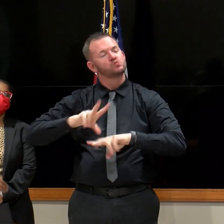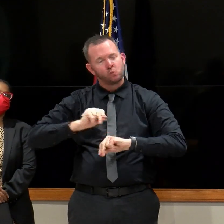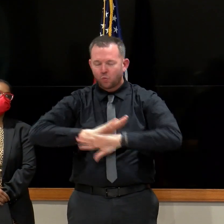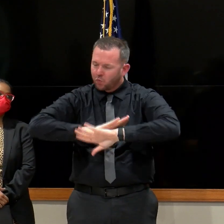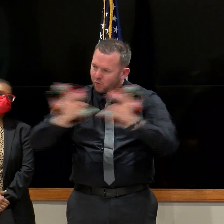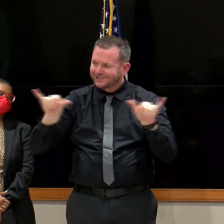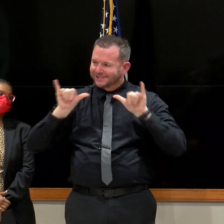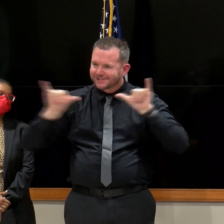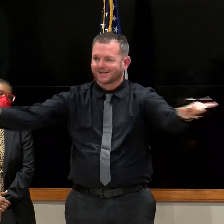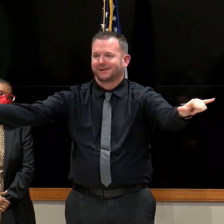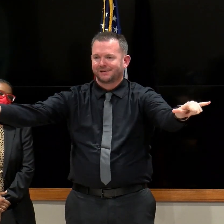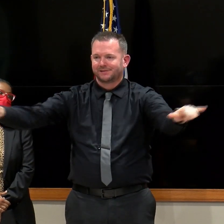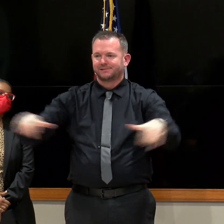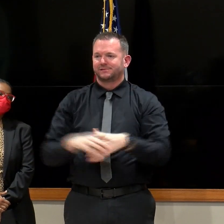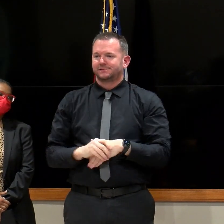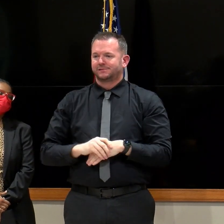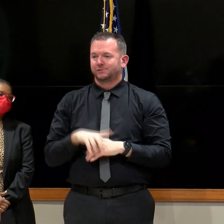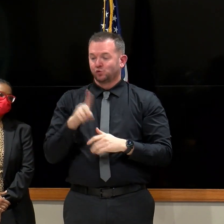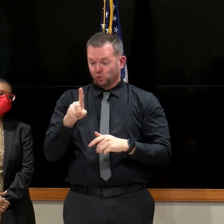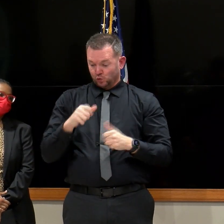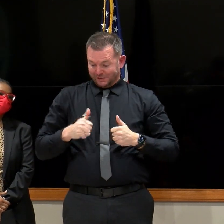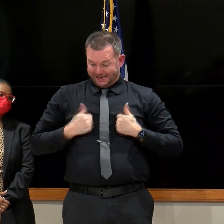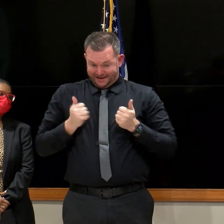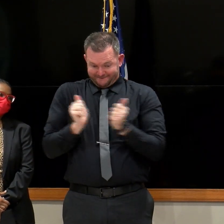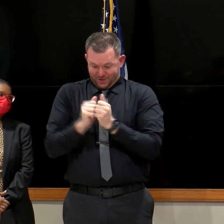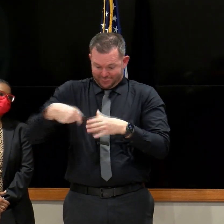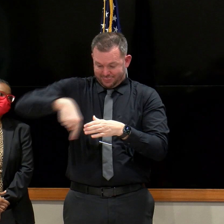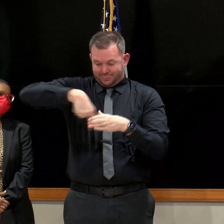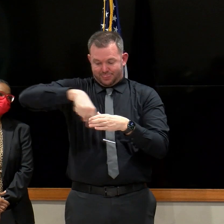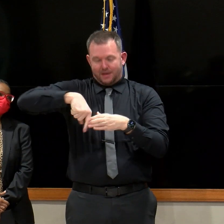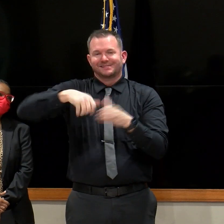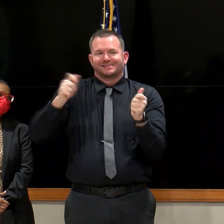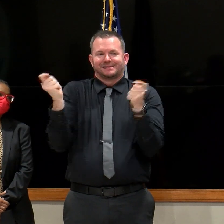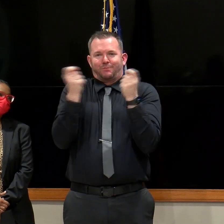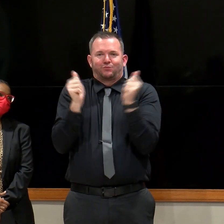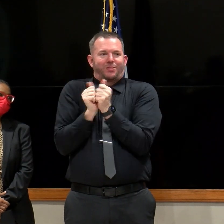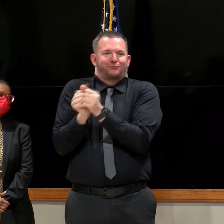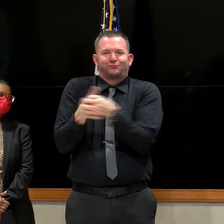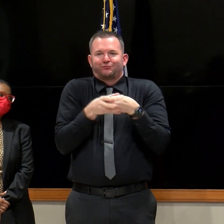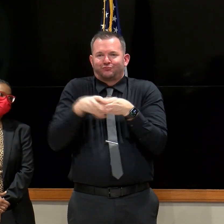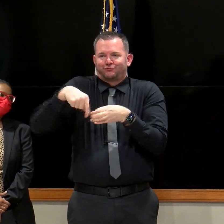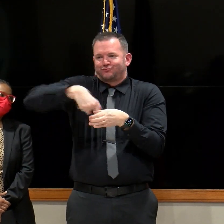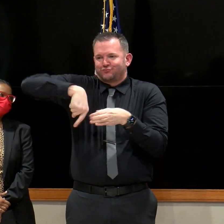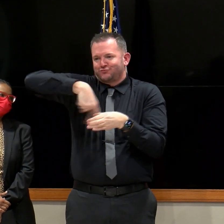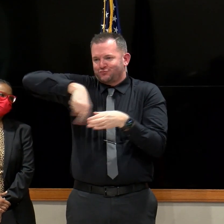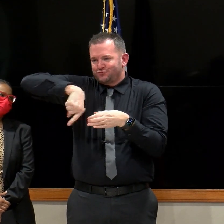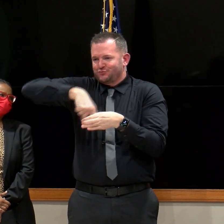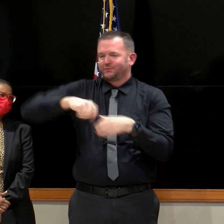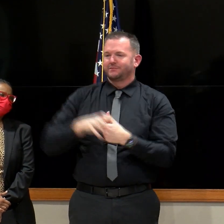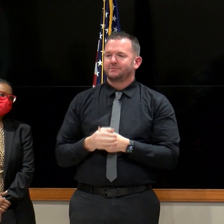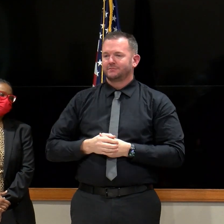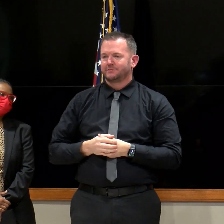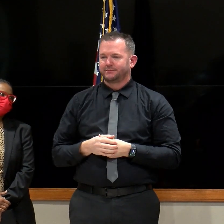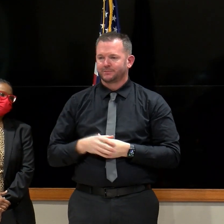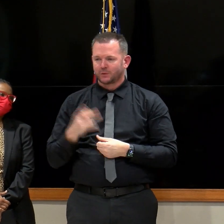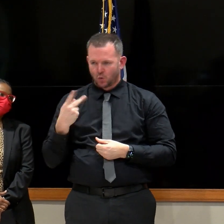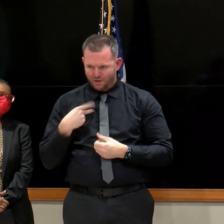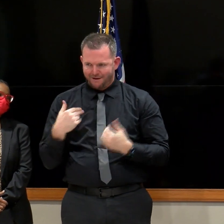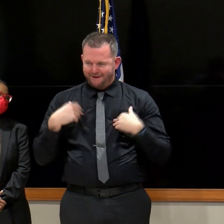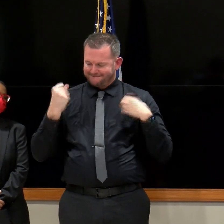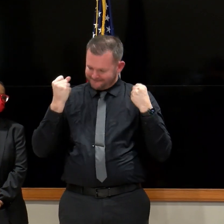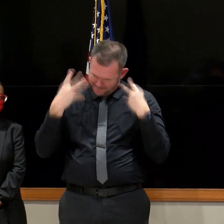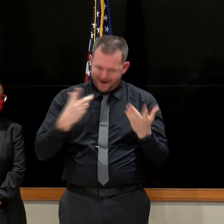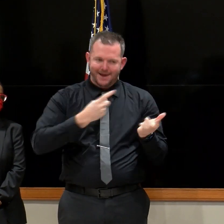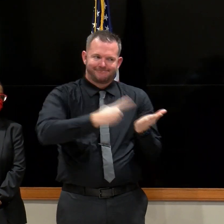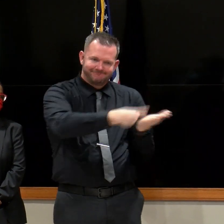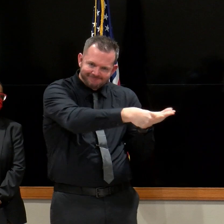cluster, your pod, and let's move forward together. Thank you, Judge. Appreciate the leadership. We've had many, many conversations,